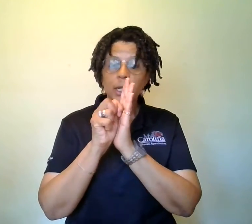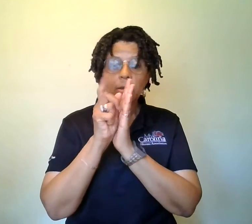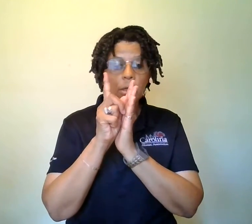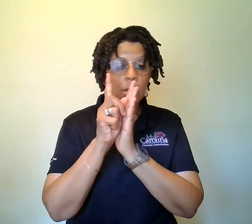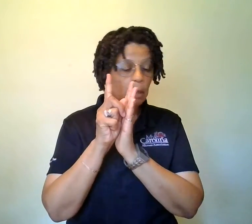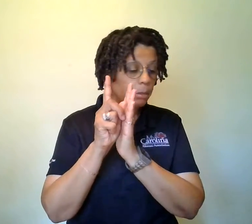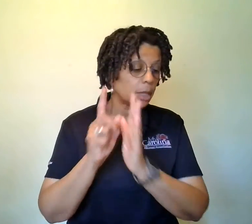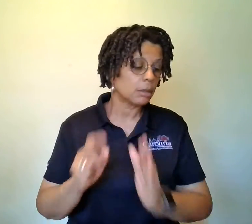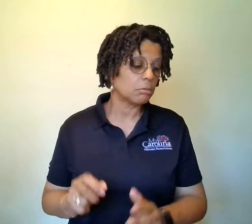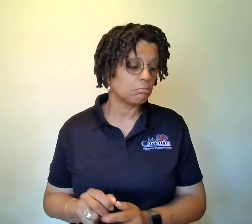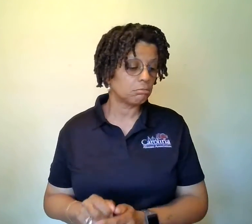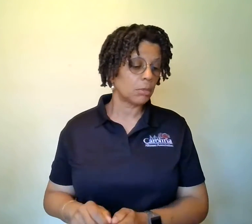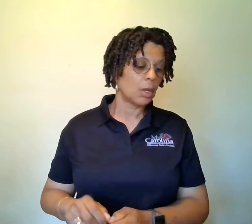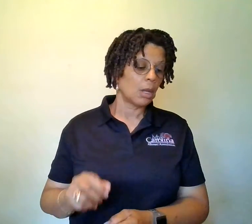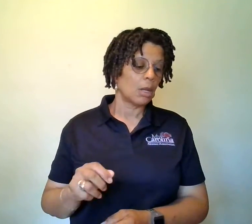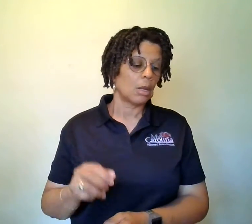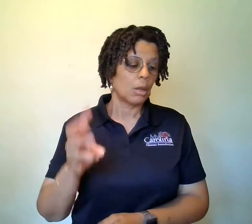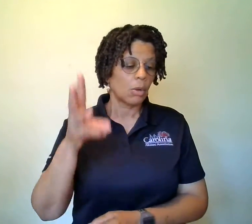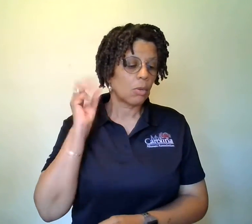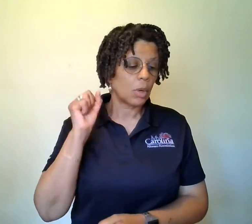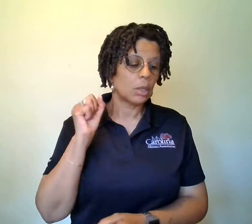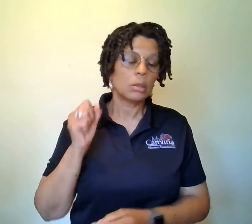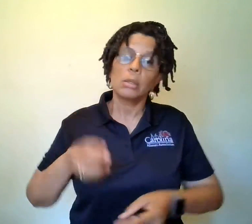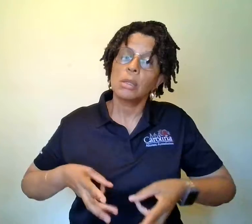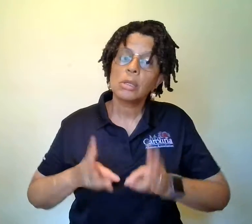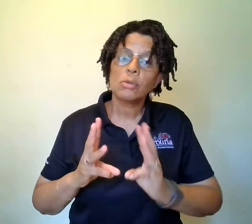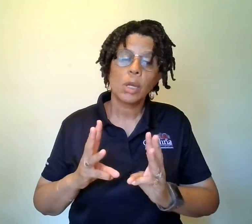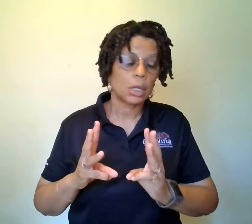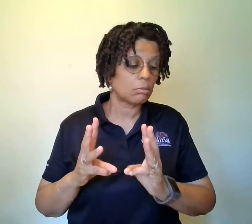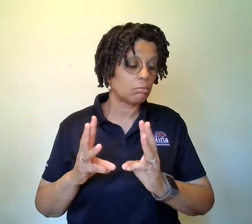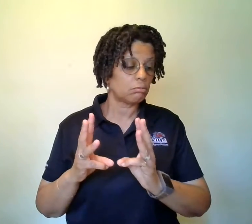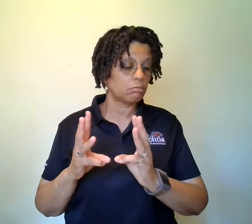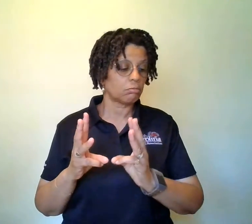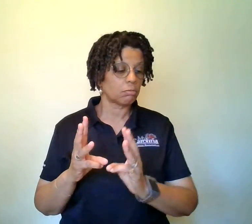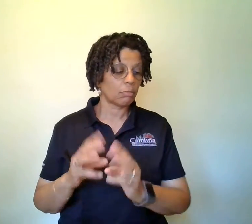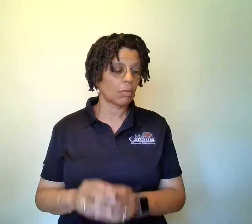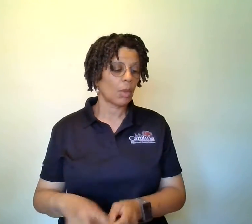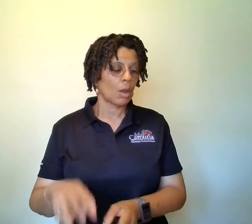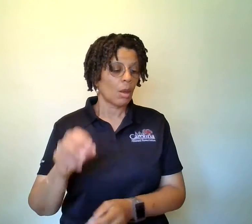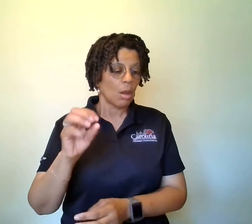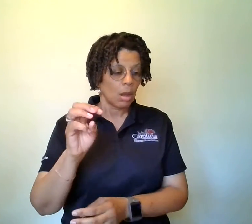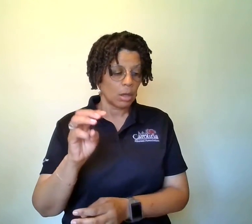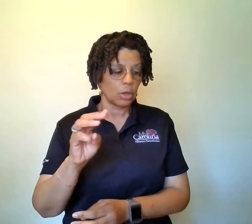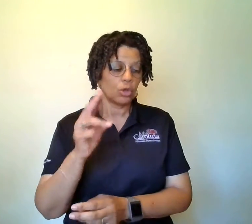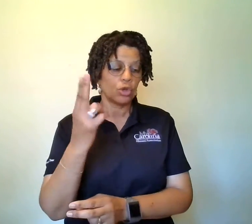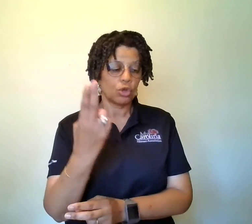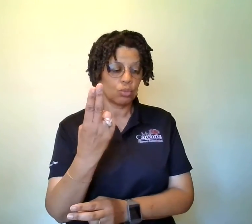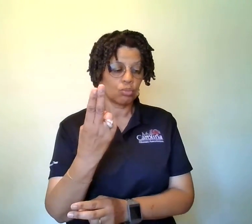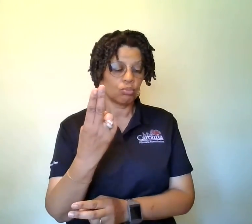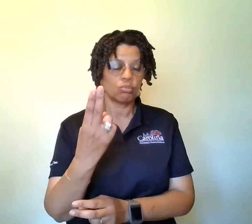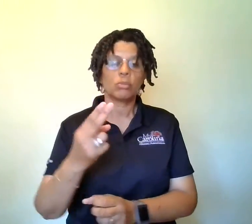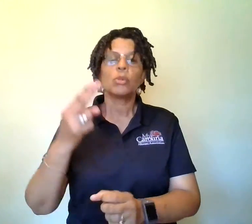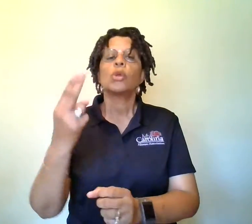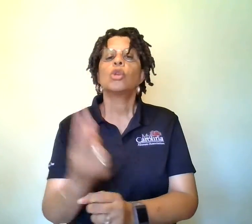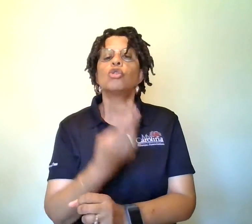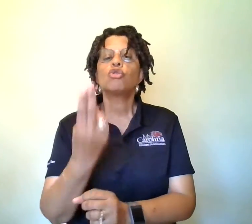blood. So, you know, when you finish, there's enough plasma to treat the three or four patients that have